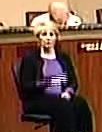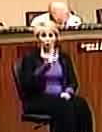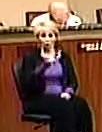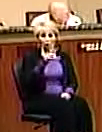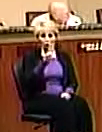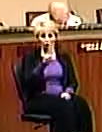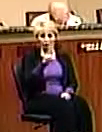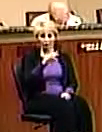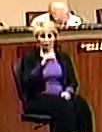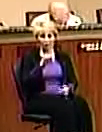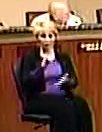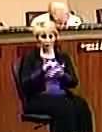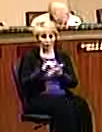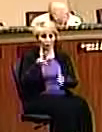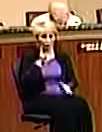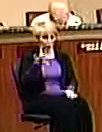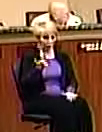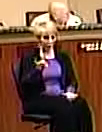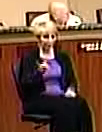37 of the 38.